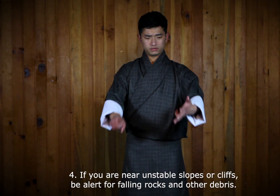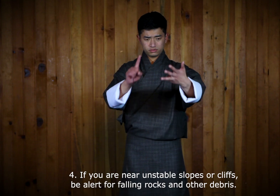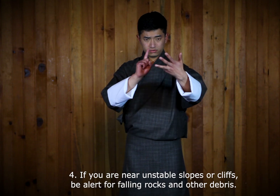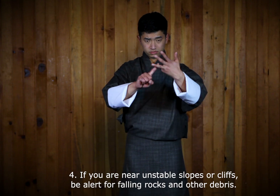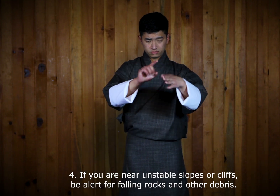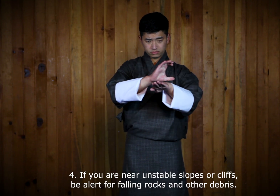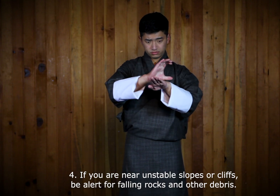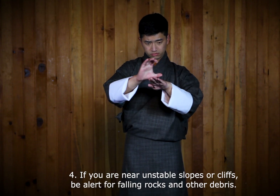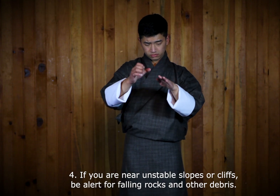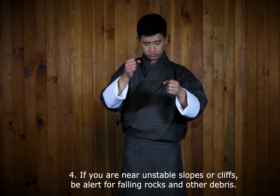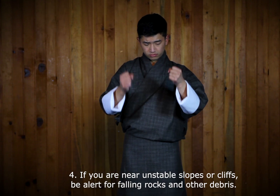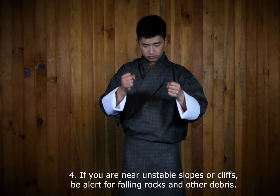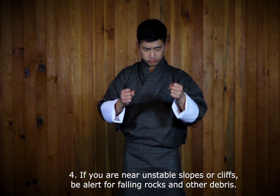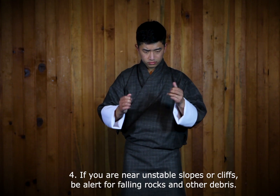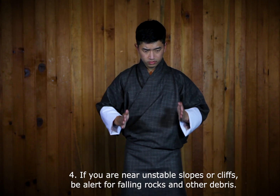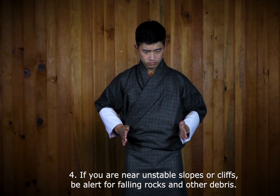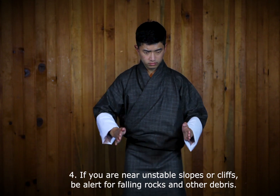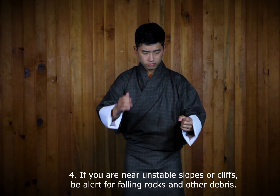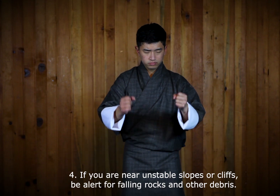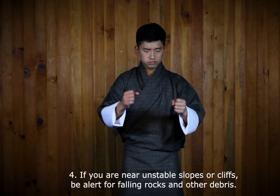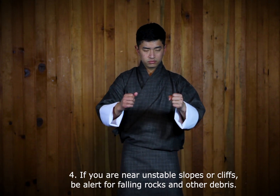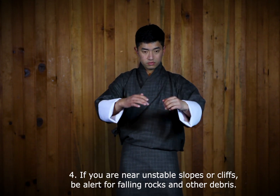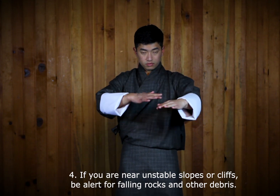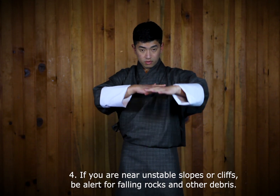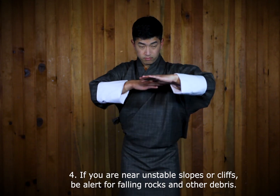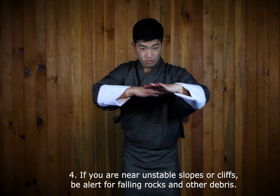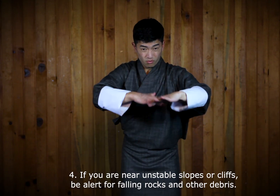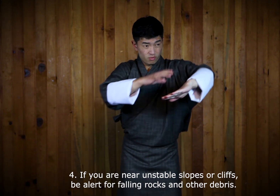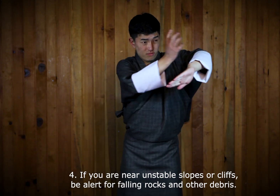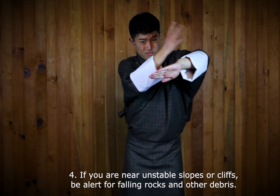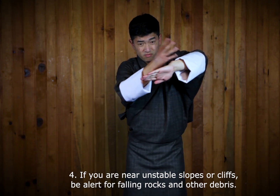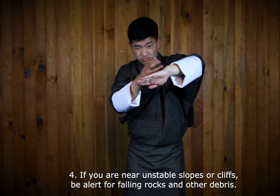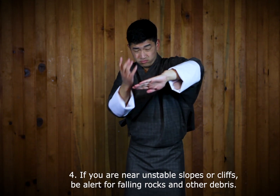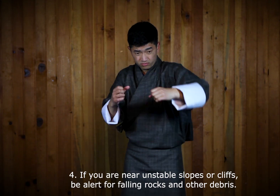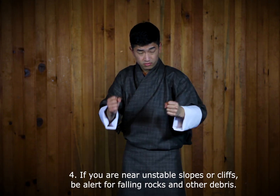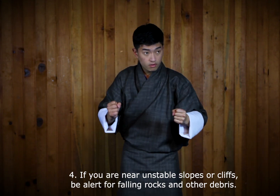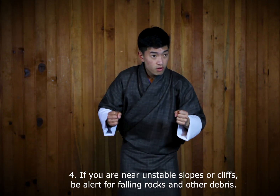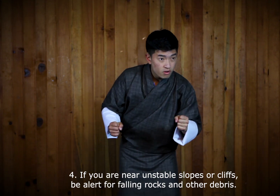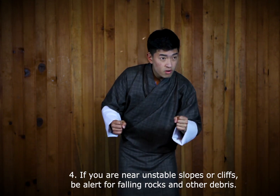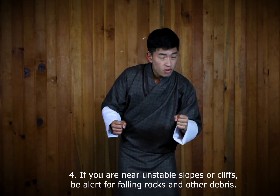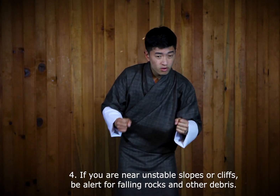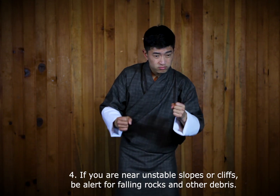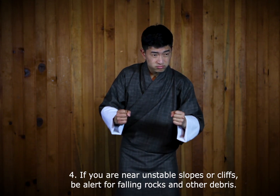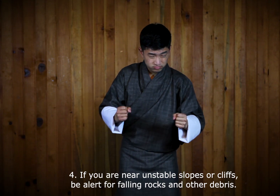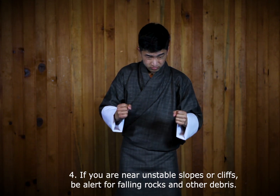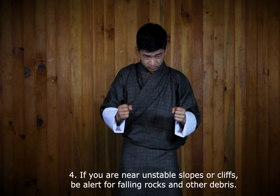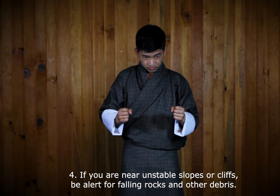4. If you are near unstable slopes or cliffs, be alert for falling